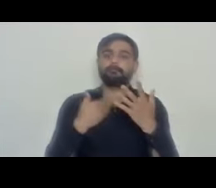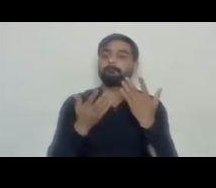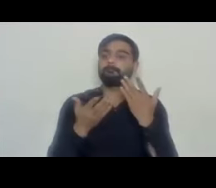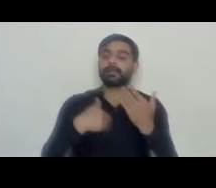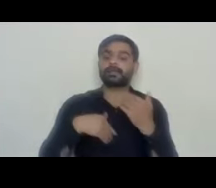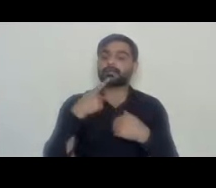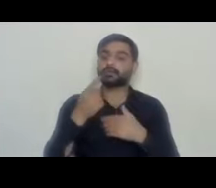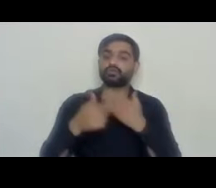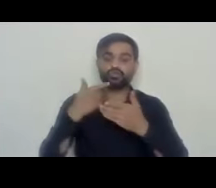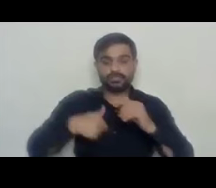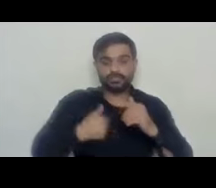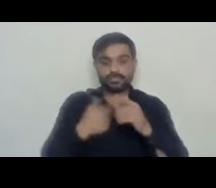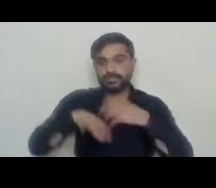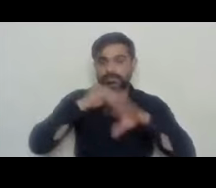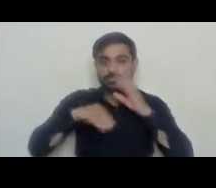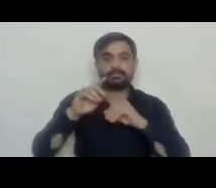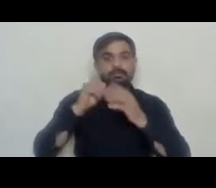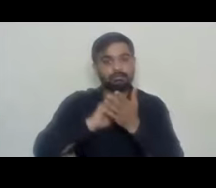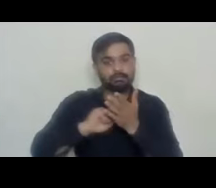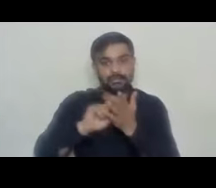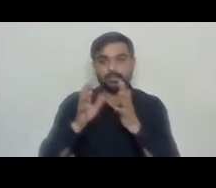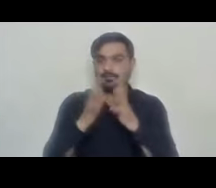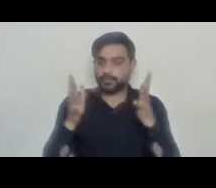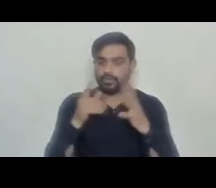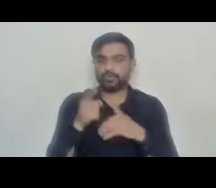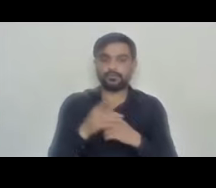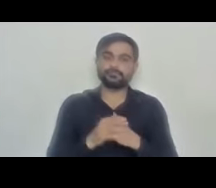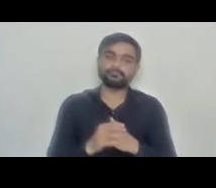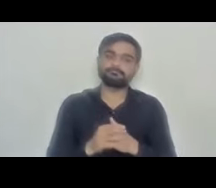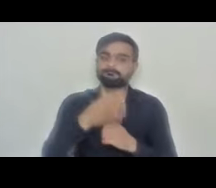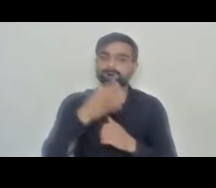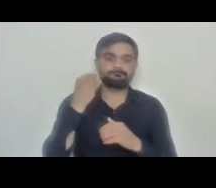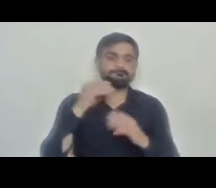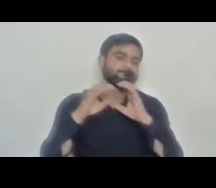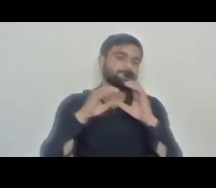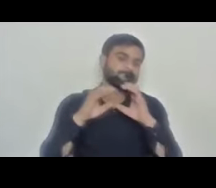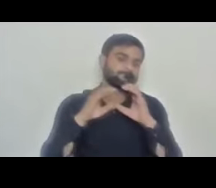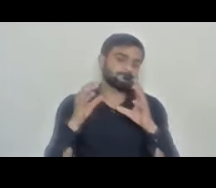to train ourselves to write so much and for better communication.